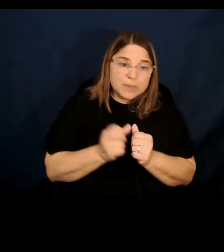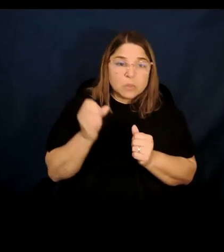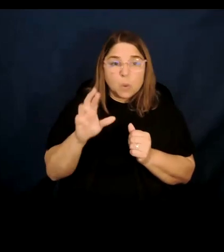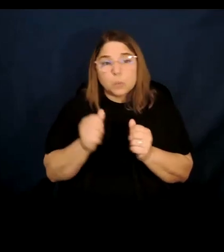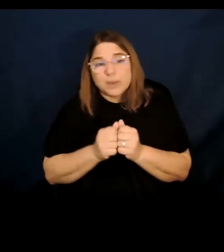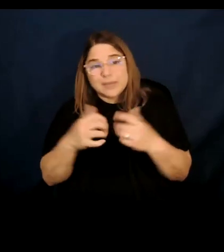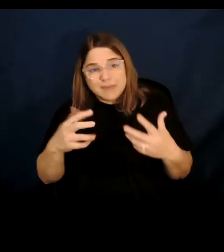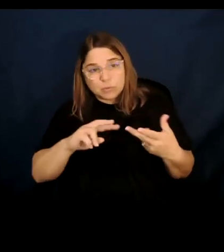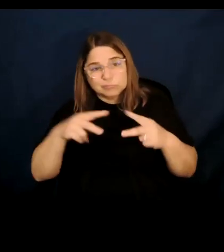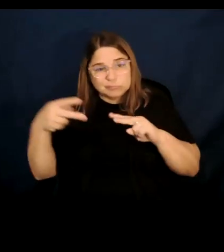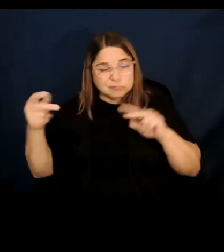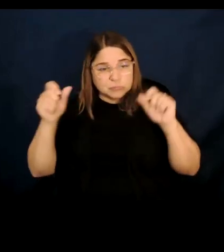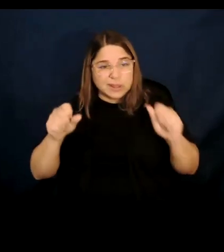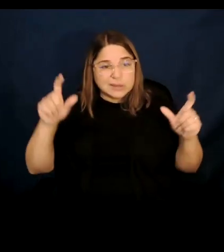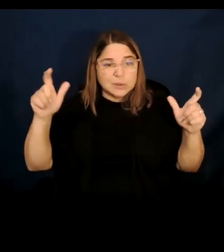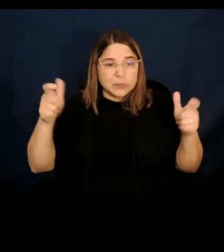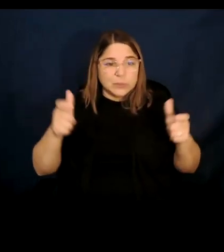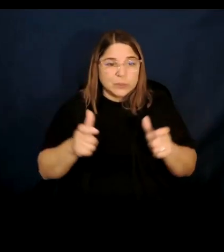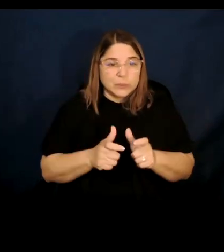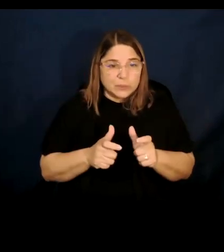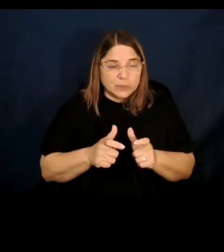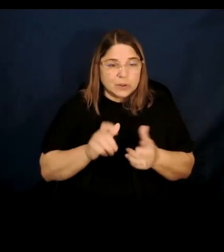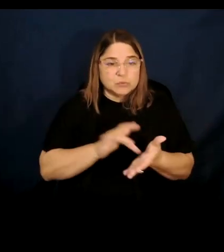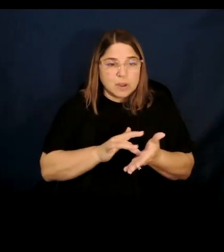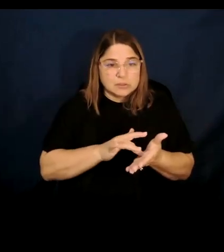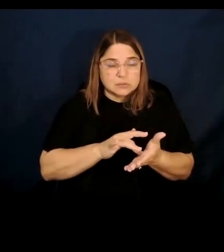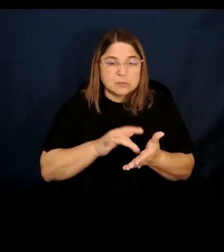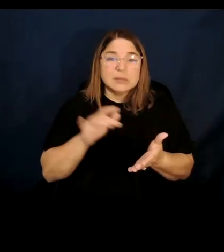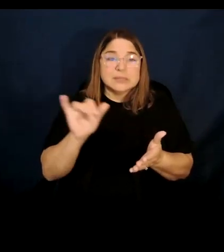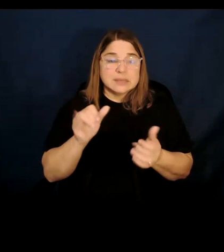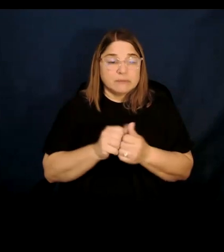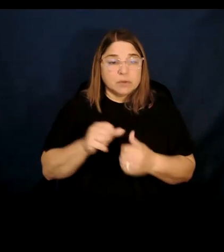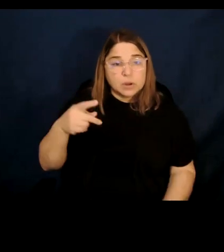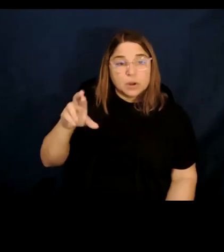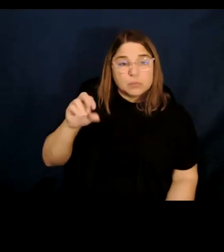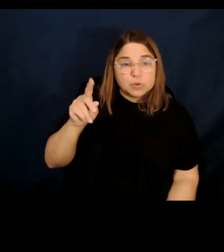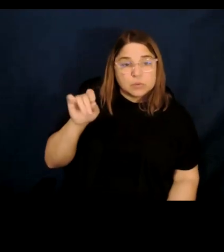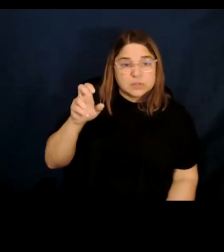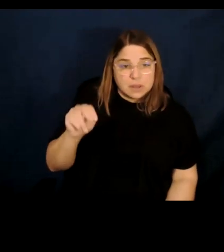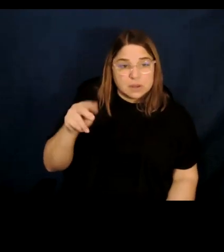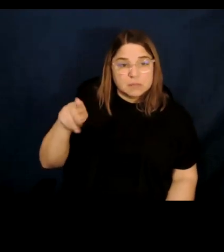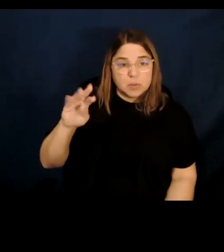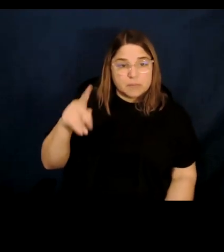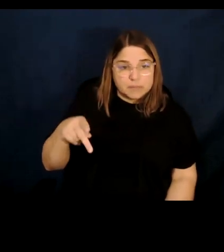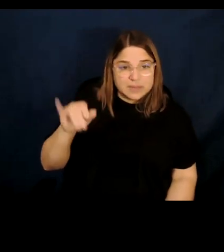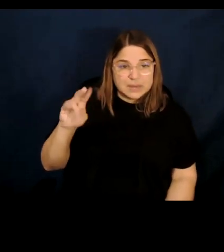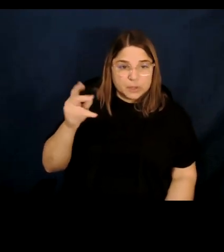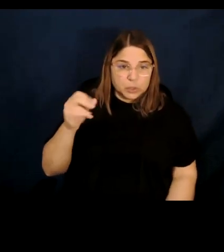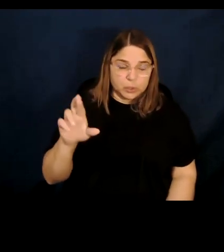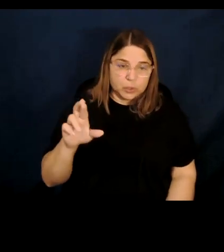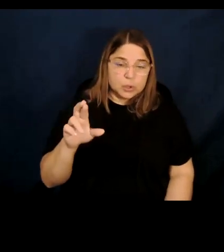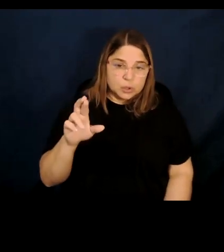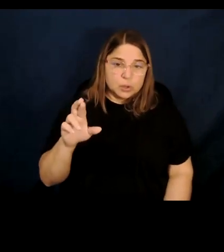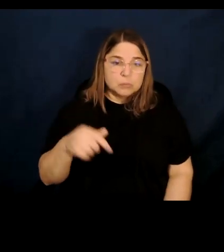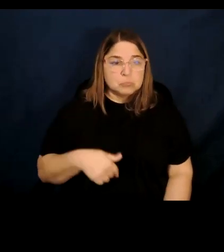down these drugs. The same is true of proton pump inhibitors, right? You'll know if you're feeling better, if you've had relief from